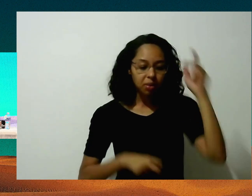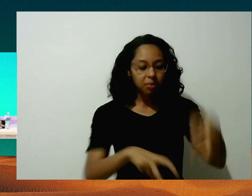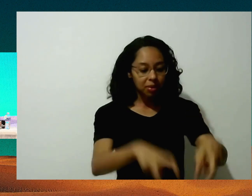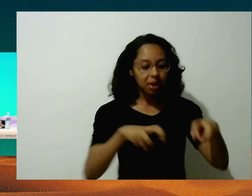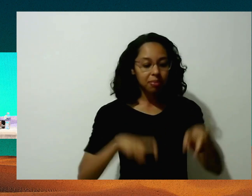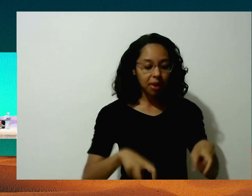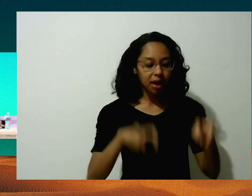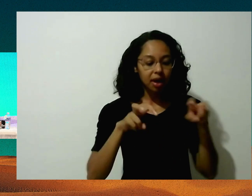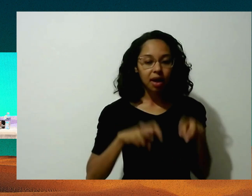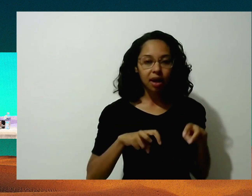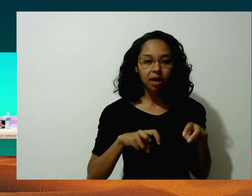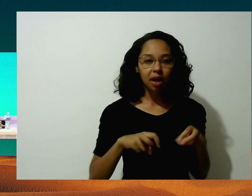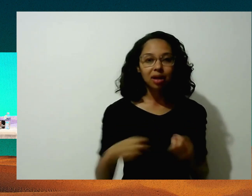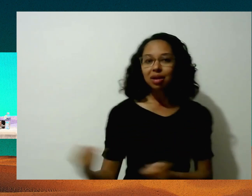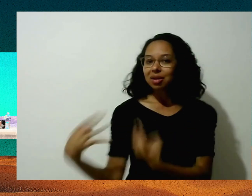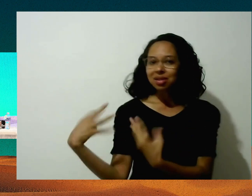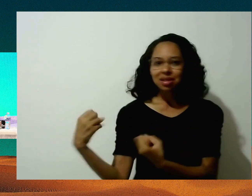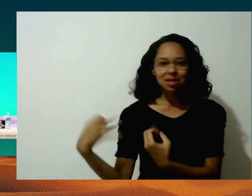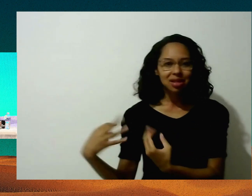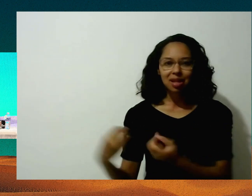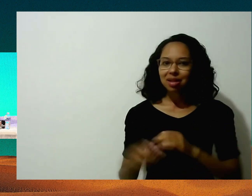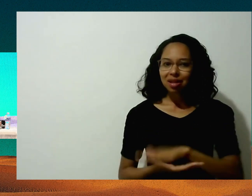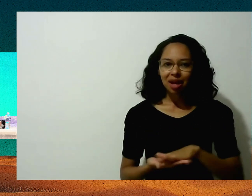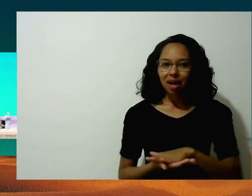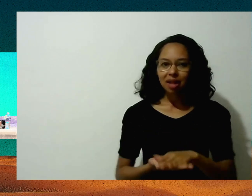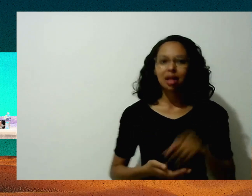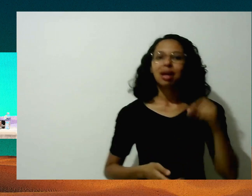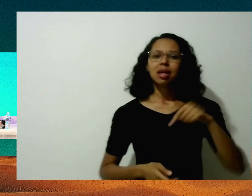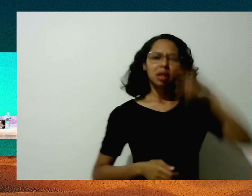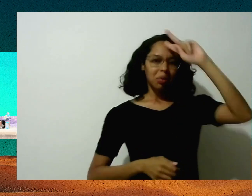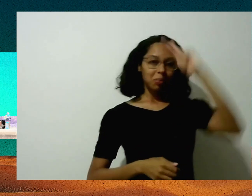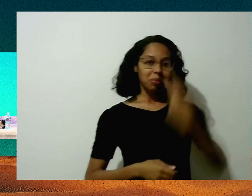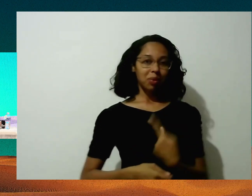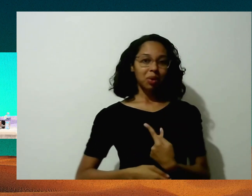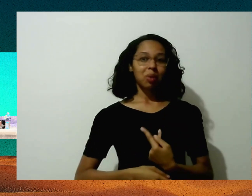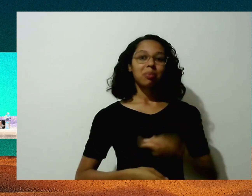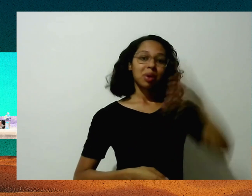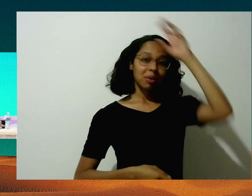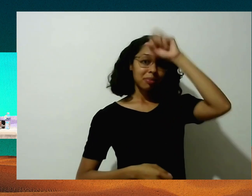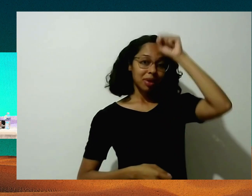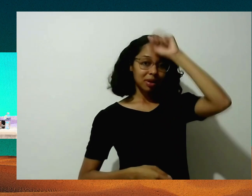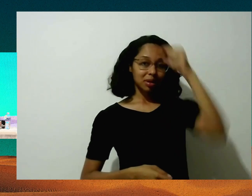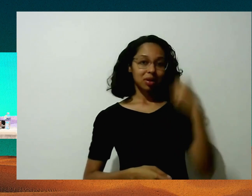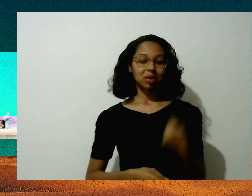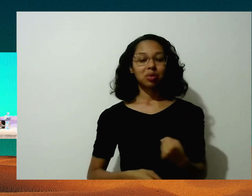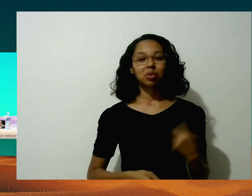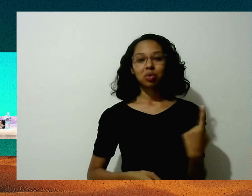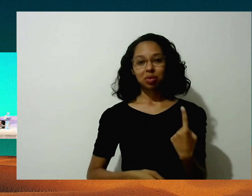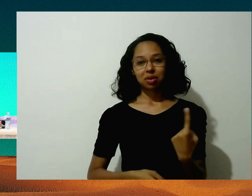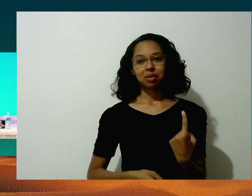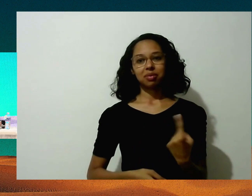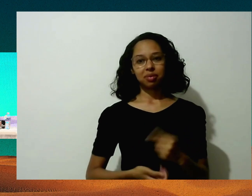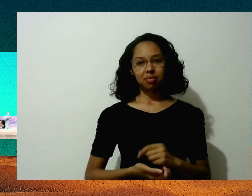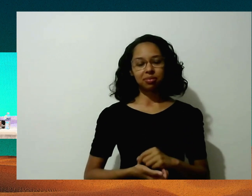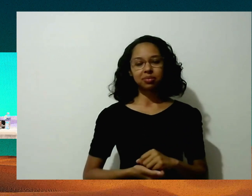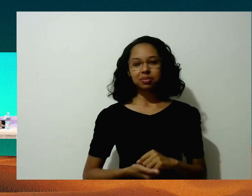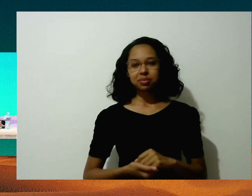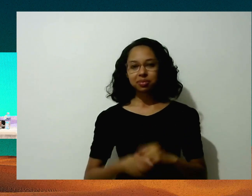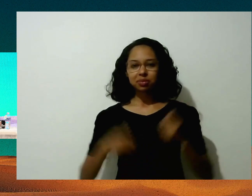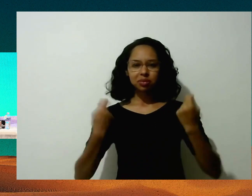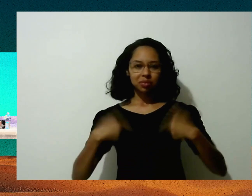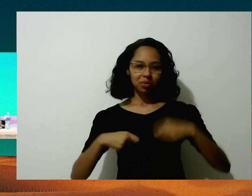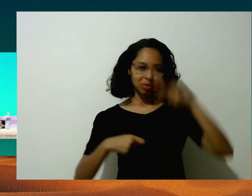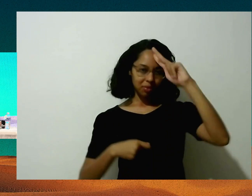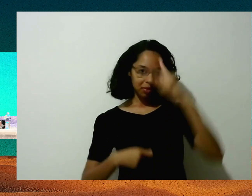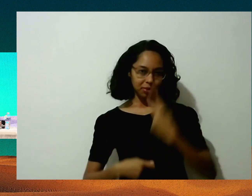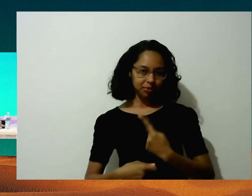como semear, como lavrar, ele descobriu o caminho. And on that day, he was the first one. There was no agriculture school, no one